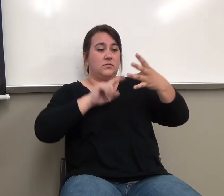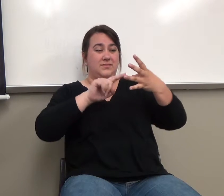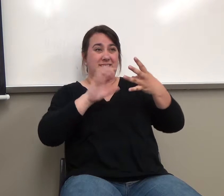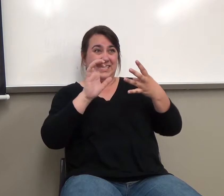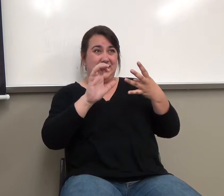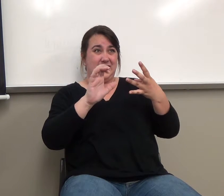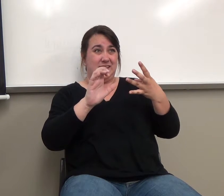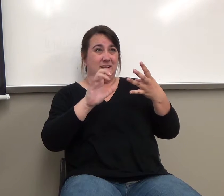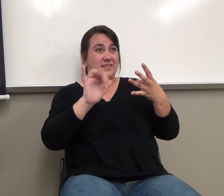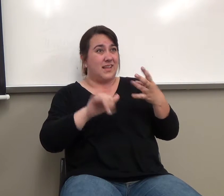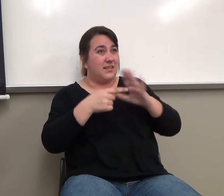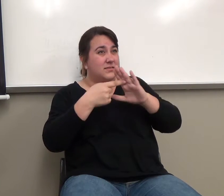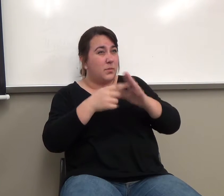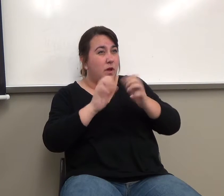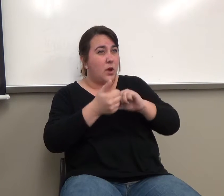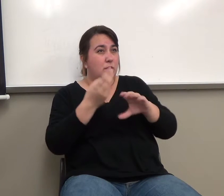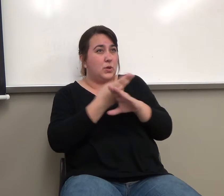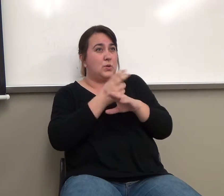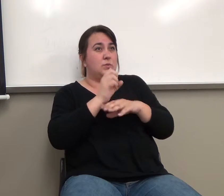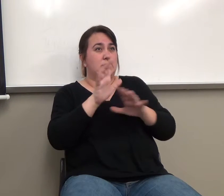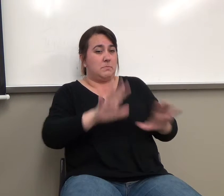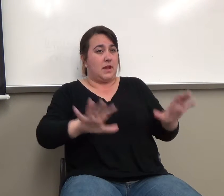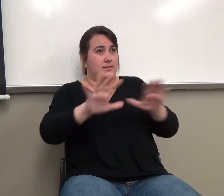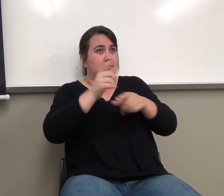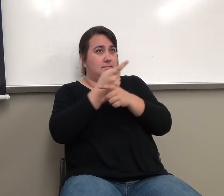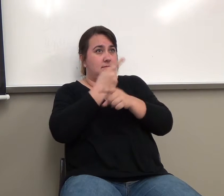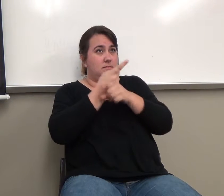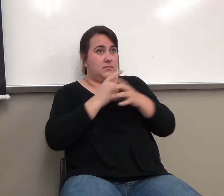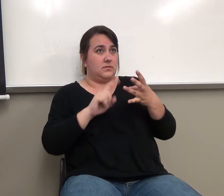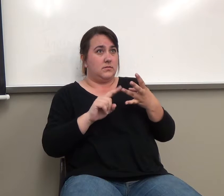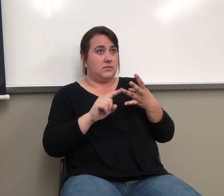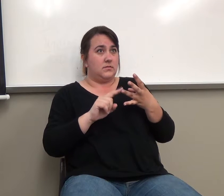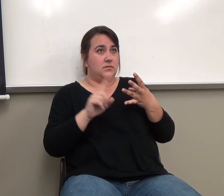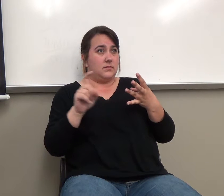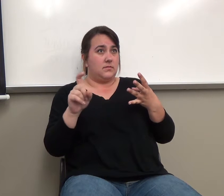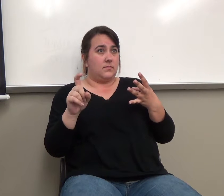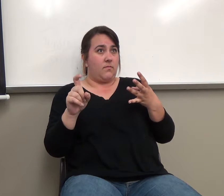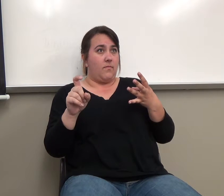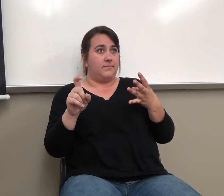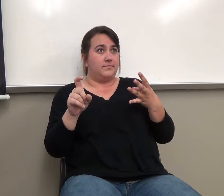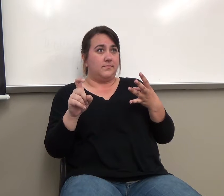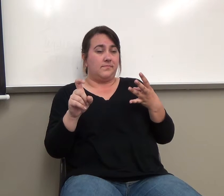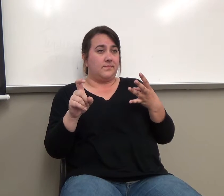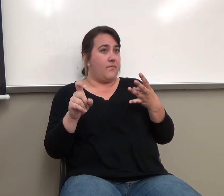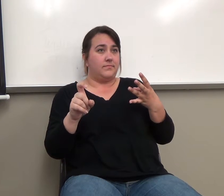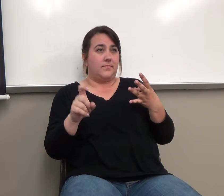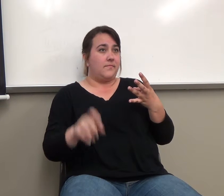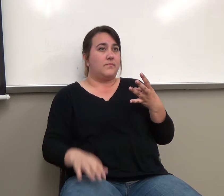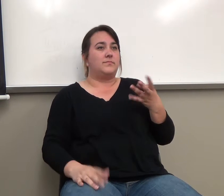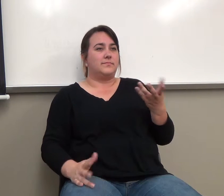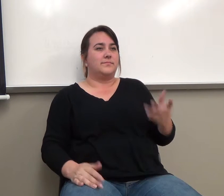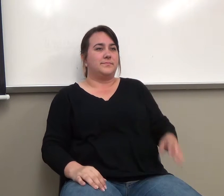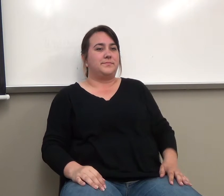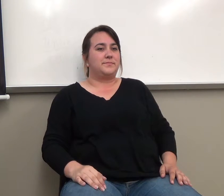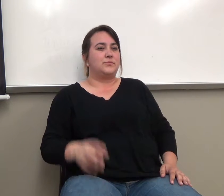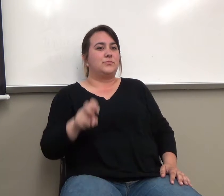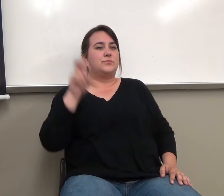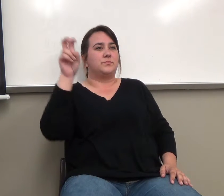belong there. So that's the one that does not clearly illustrate generalization.